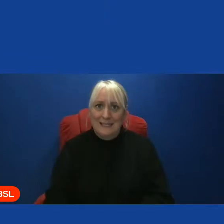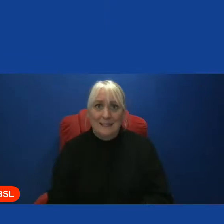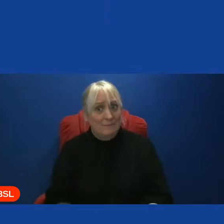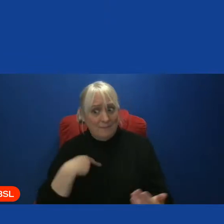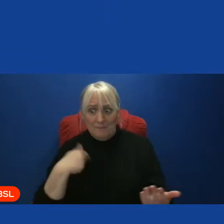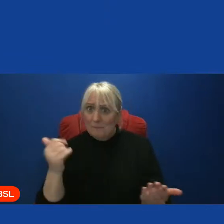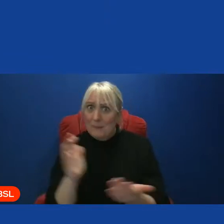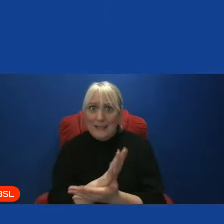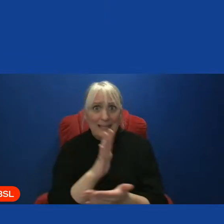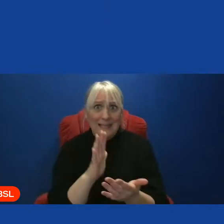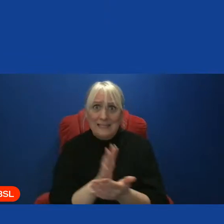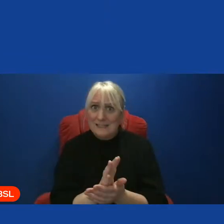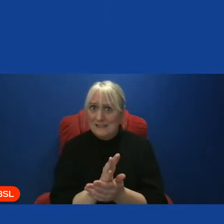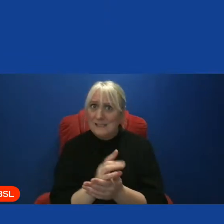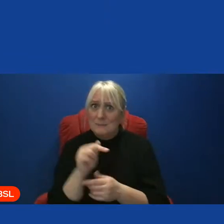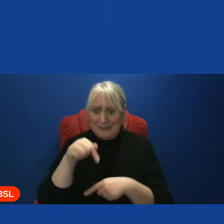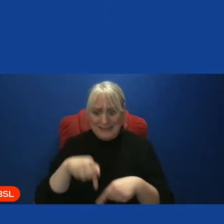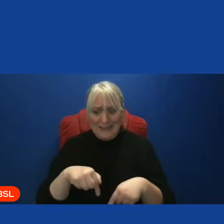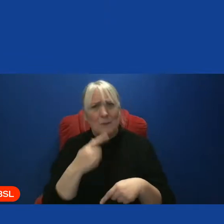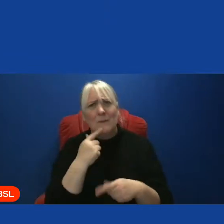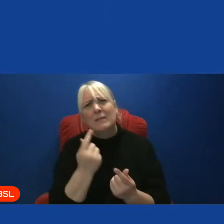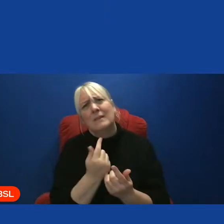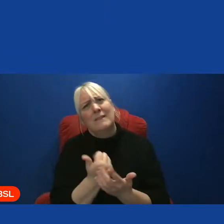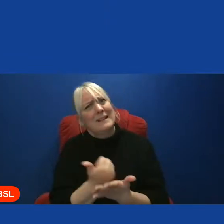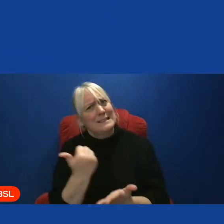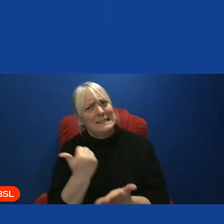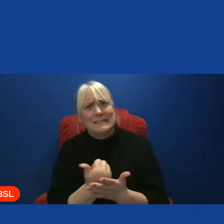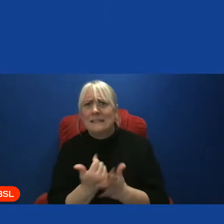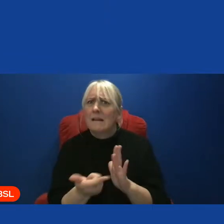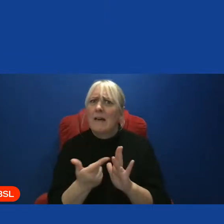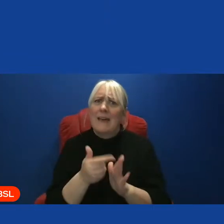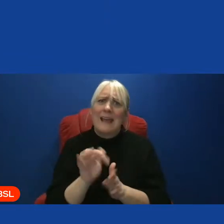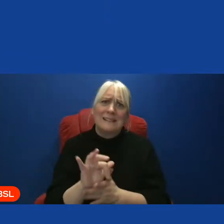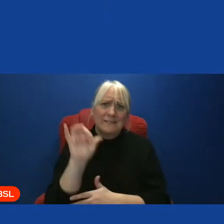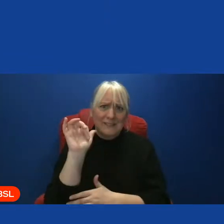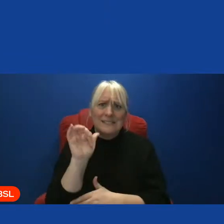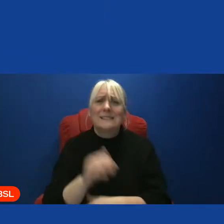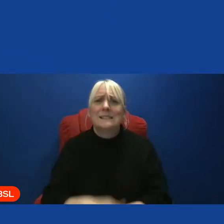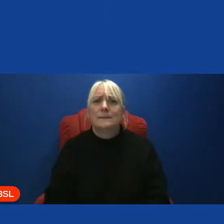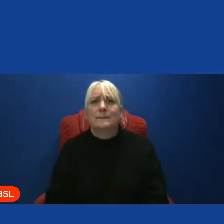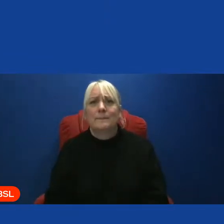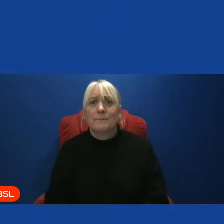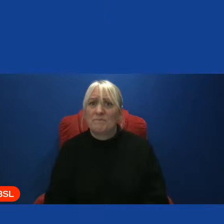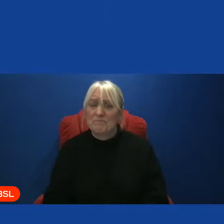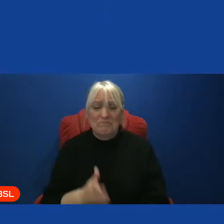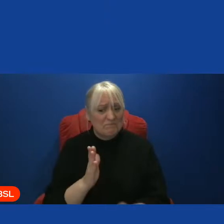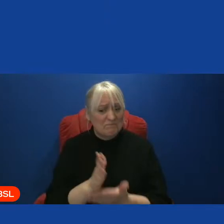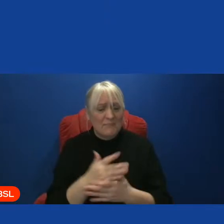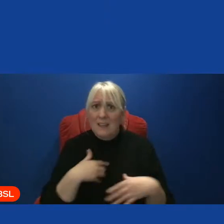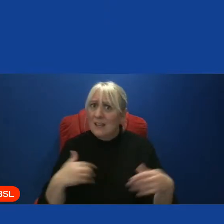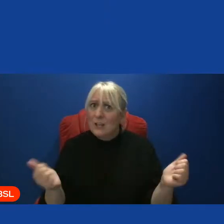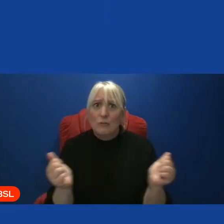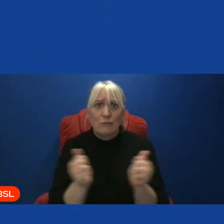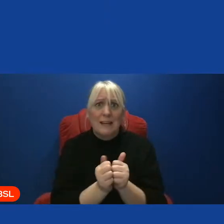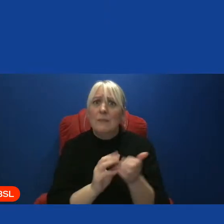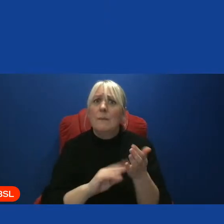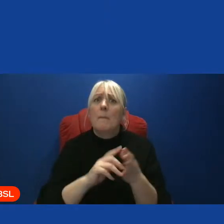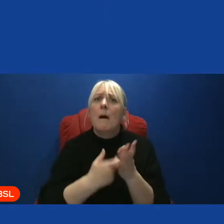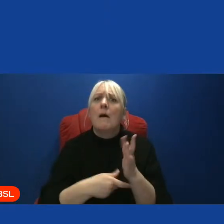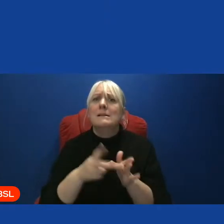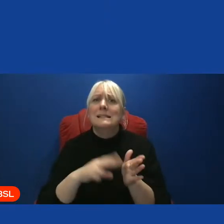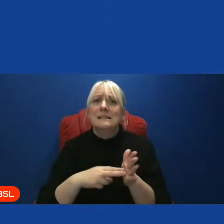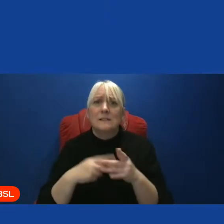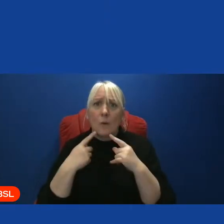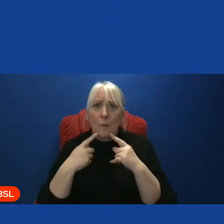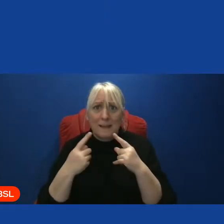on a platform with some amazing activists. And I'd have to say and agree with Martin's opening comments that